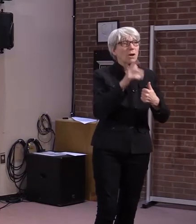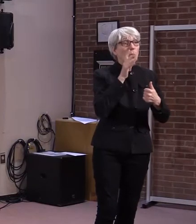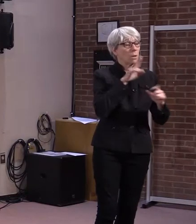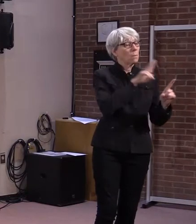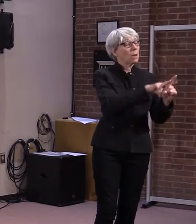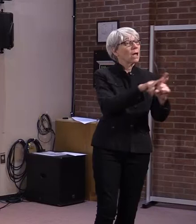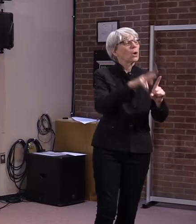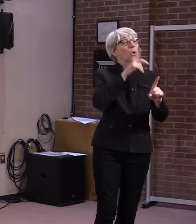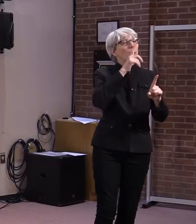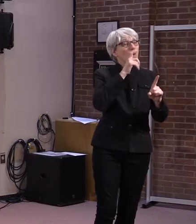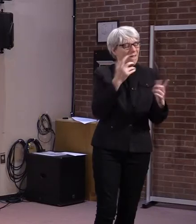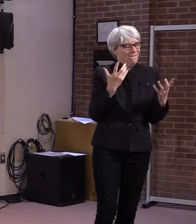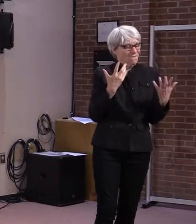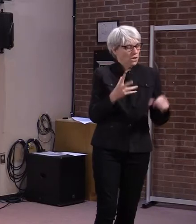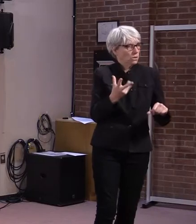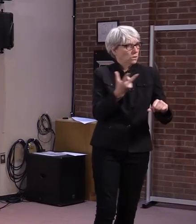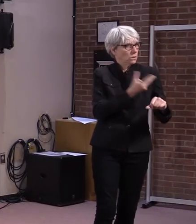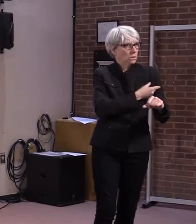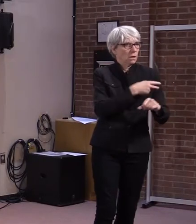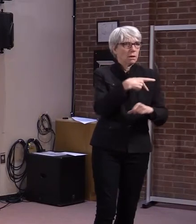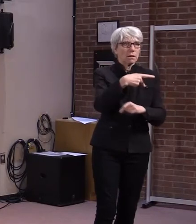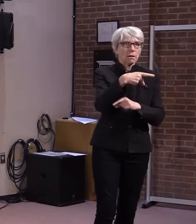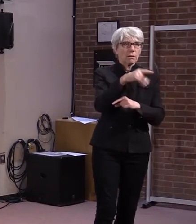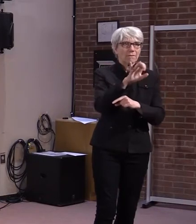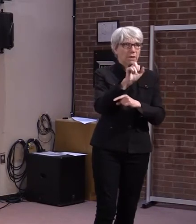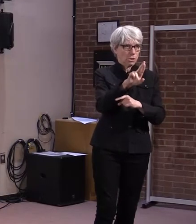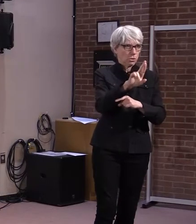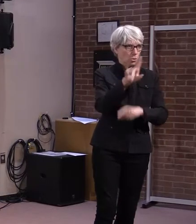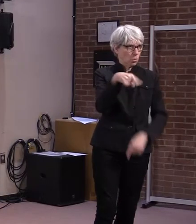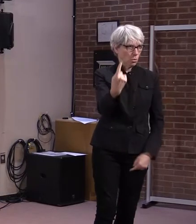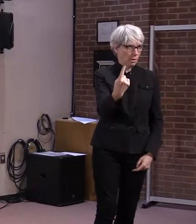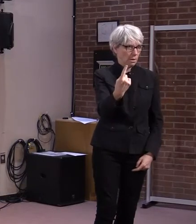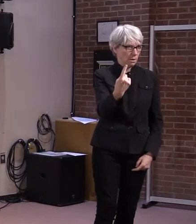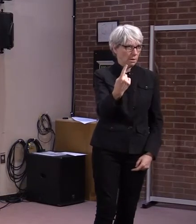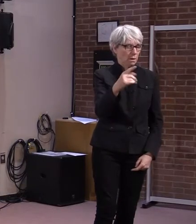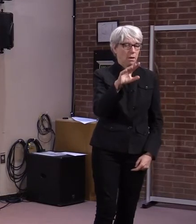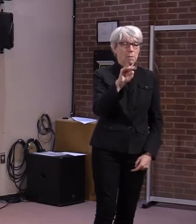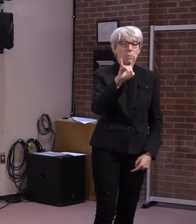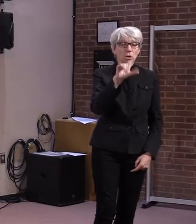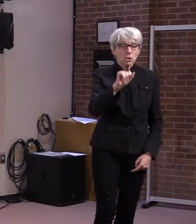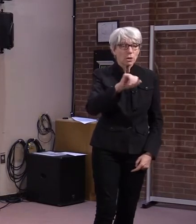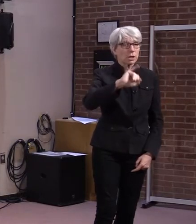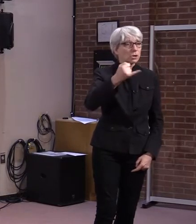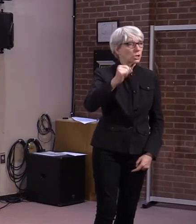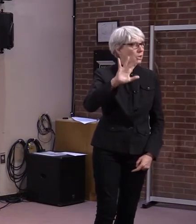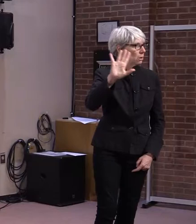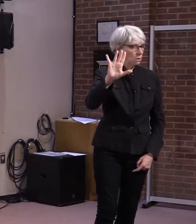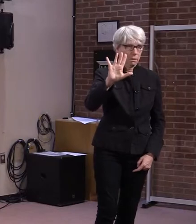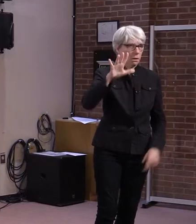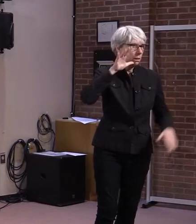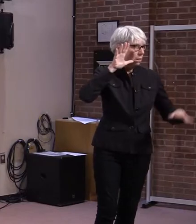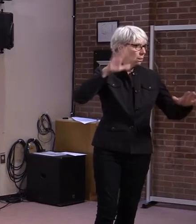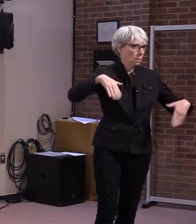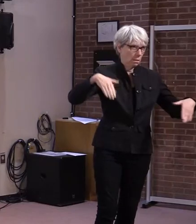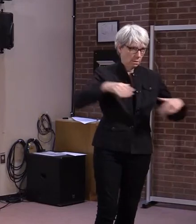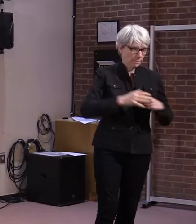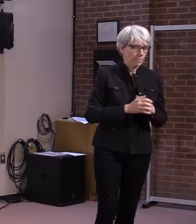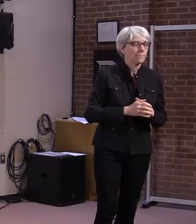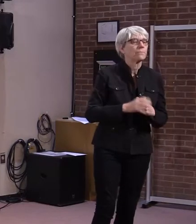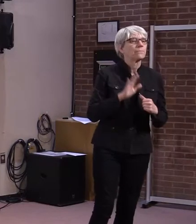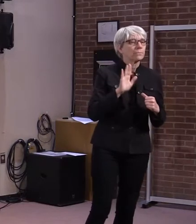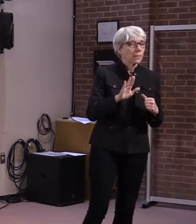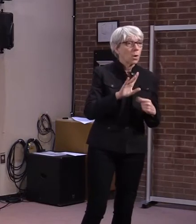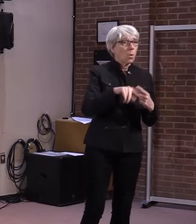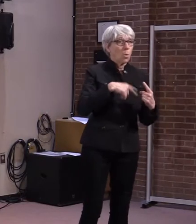individuals who received the Pfizer vaccine and who qualify. When it becomes available, federal